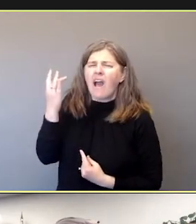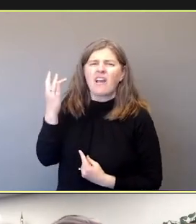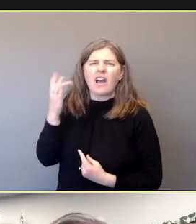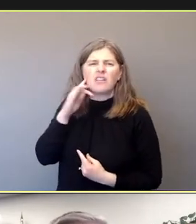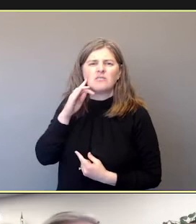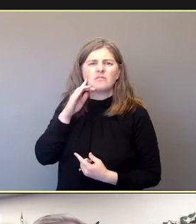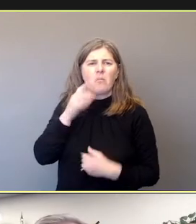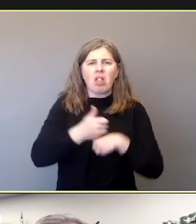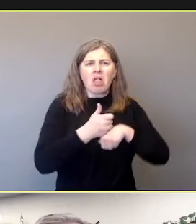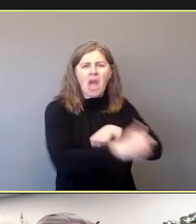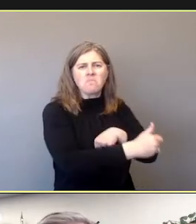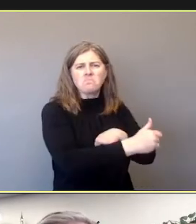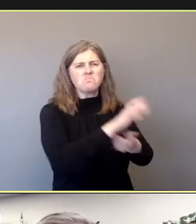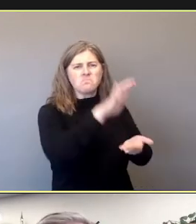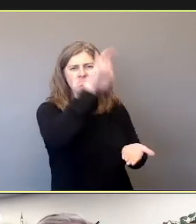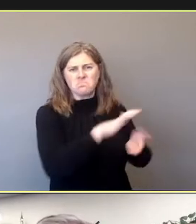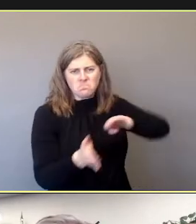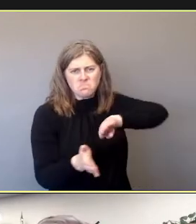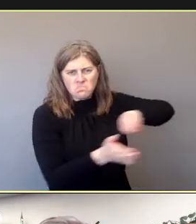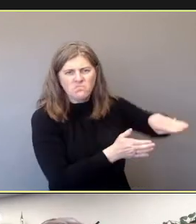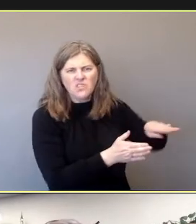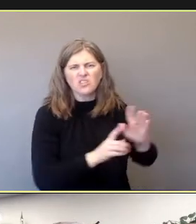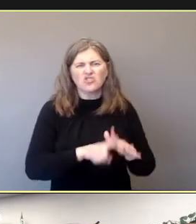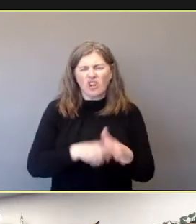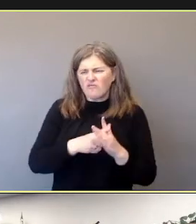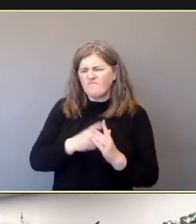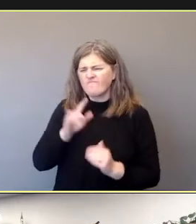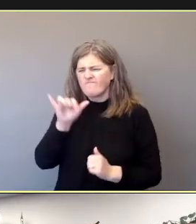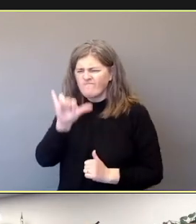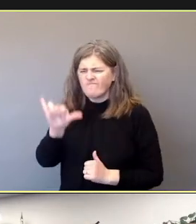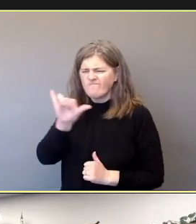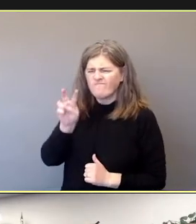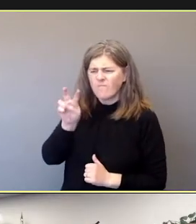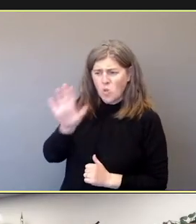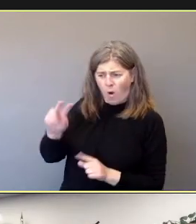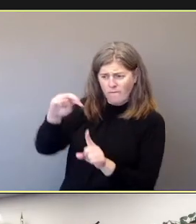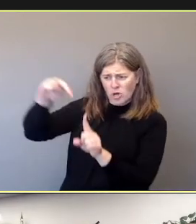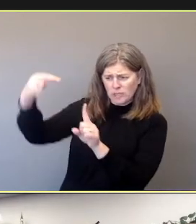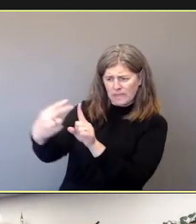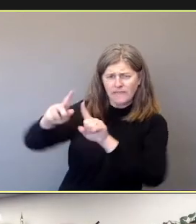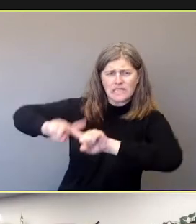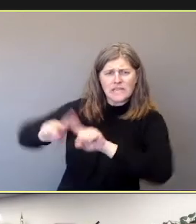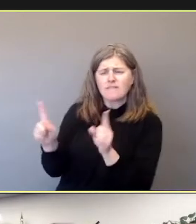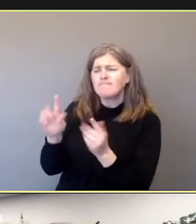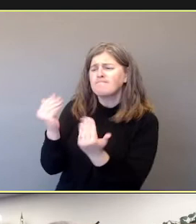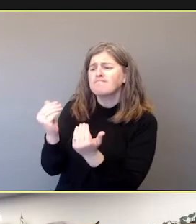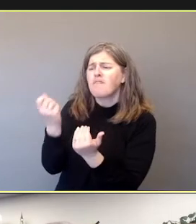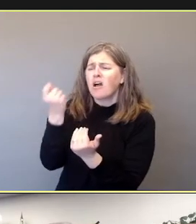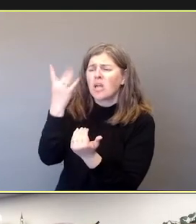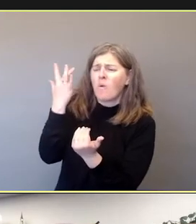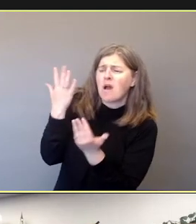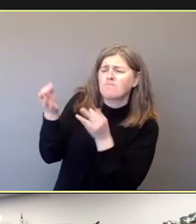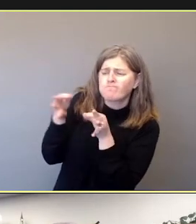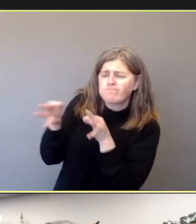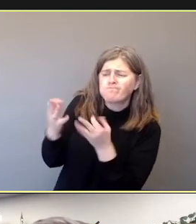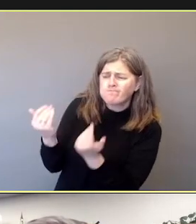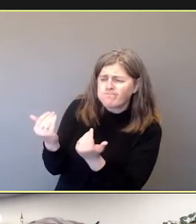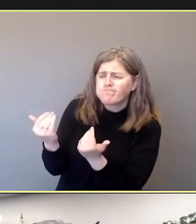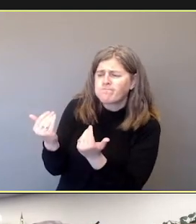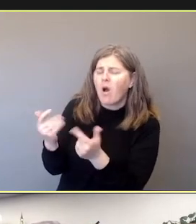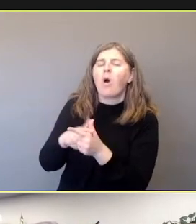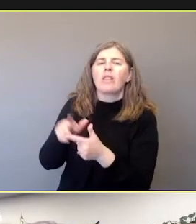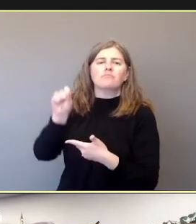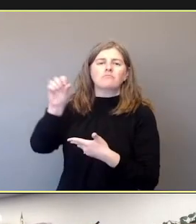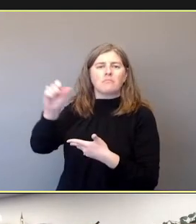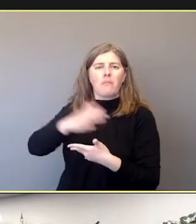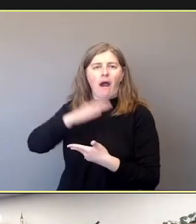by seeking to fully understand a different point of view before making sure others hear your own point